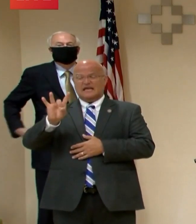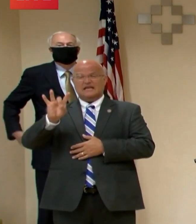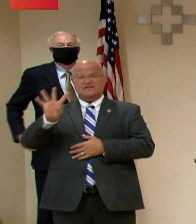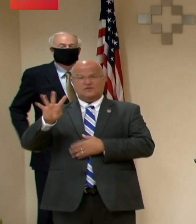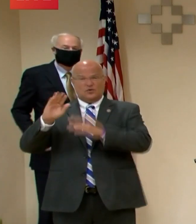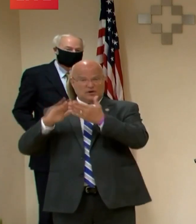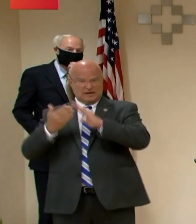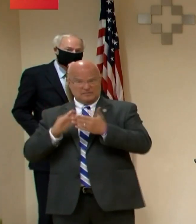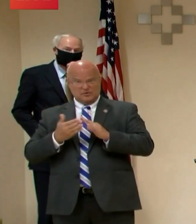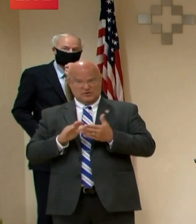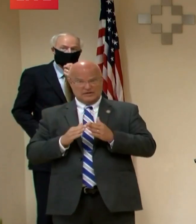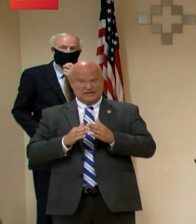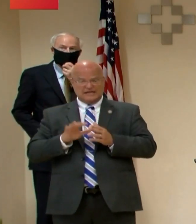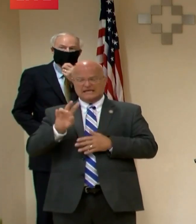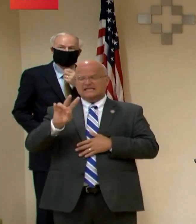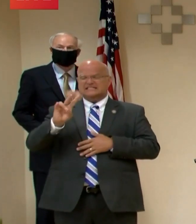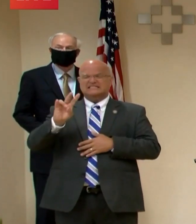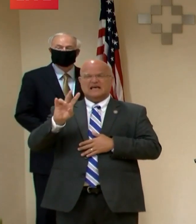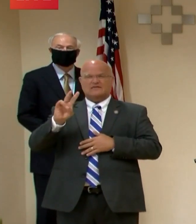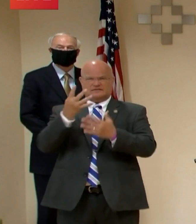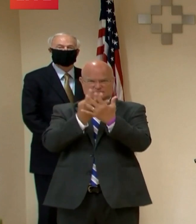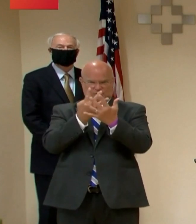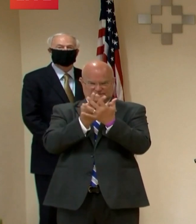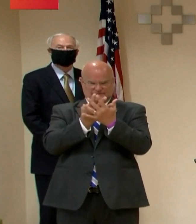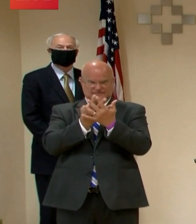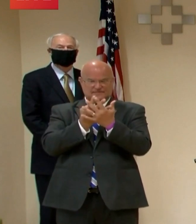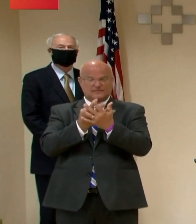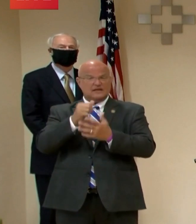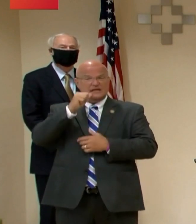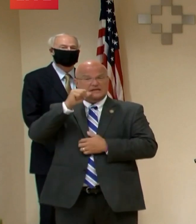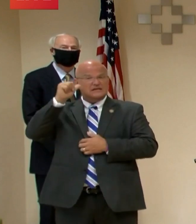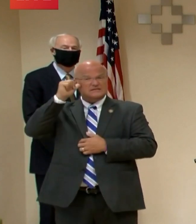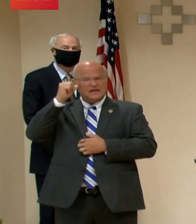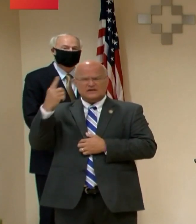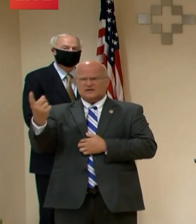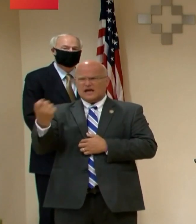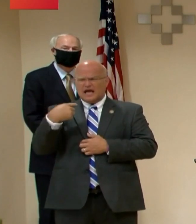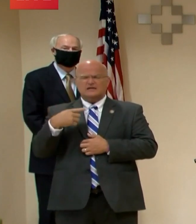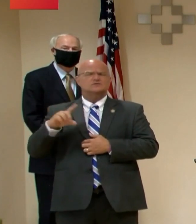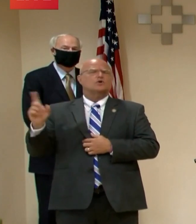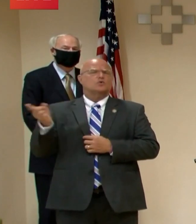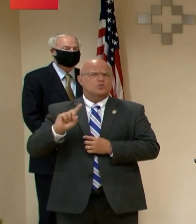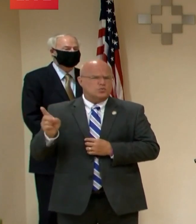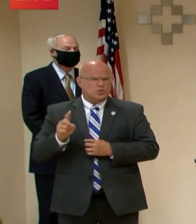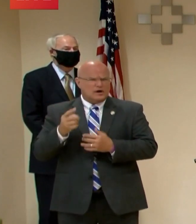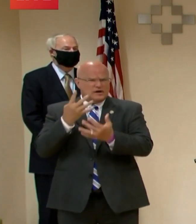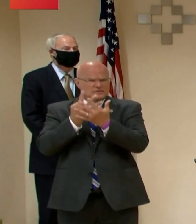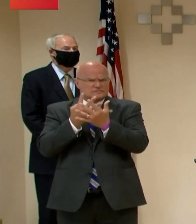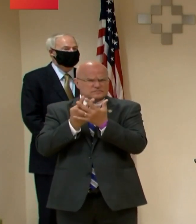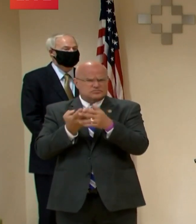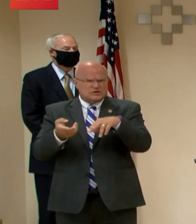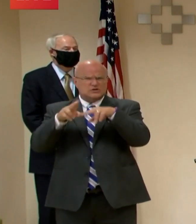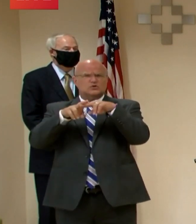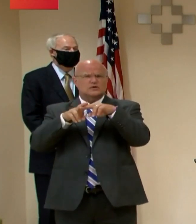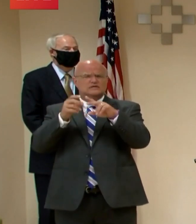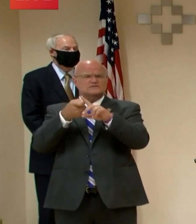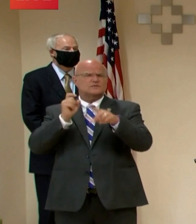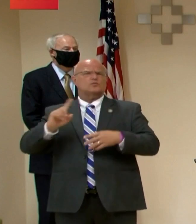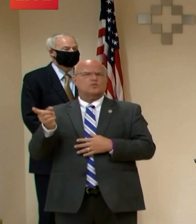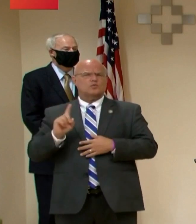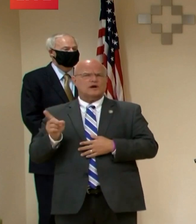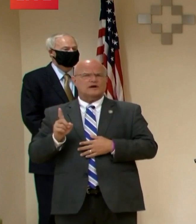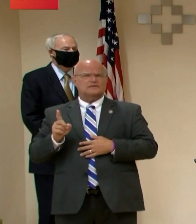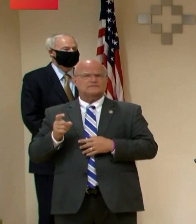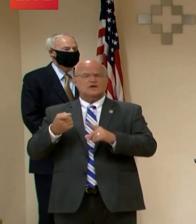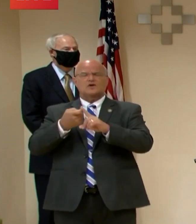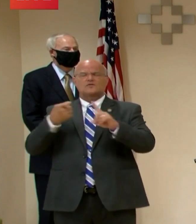584 were community cases and 7 were correctional cases. Yesterday we were asked about where the correctional cases increase had come from.